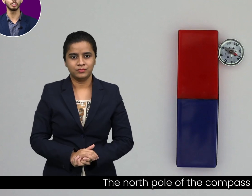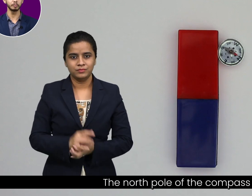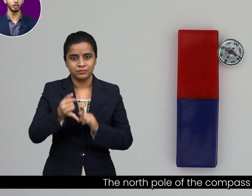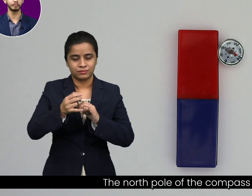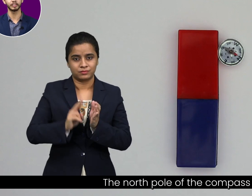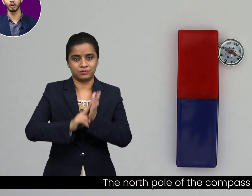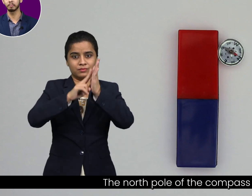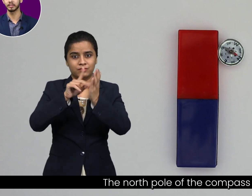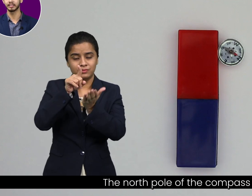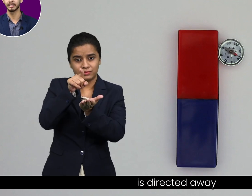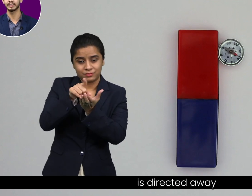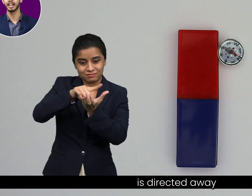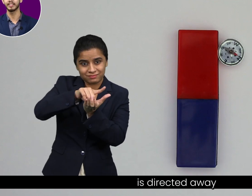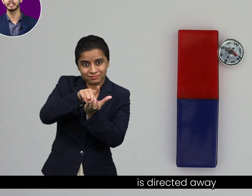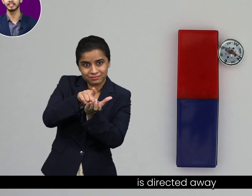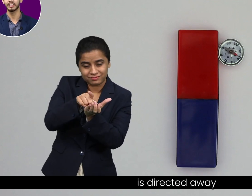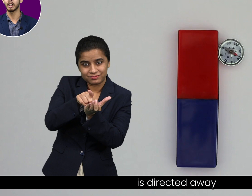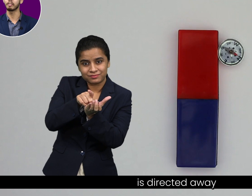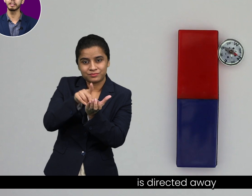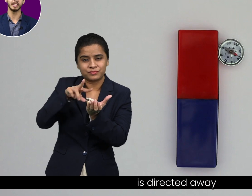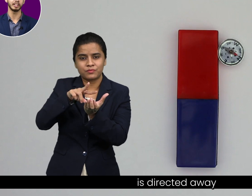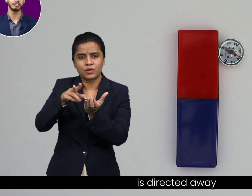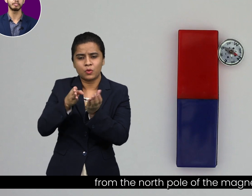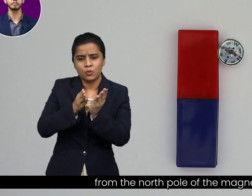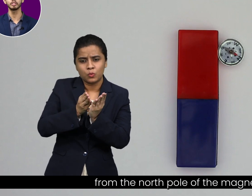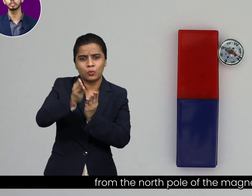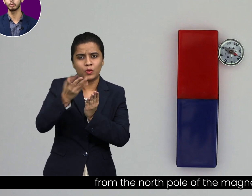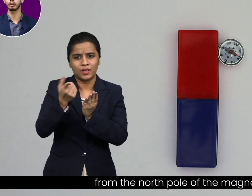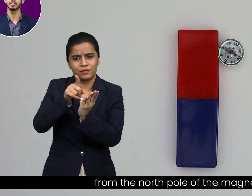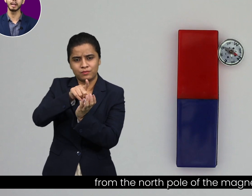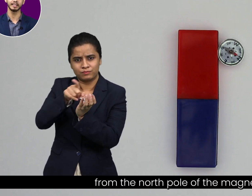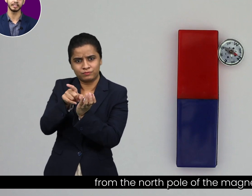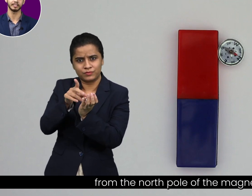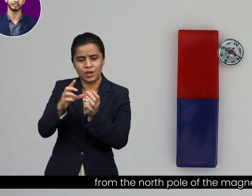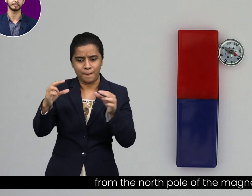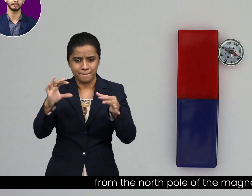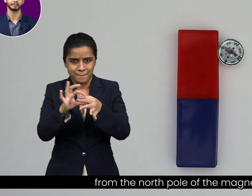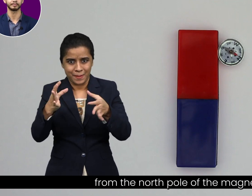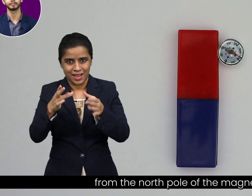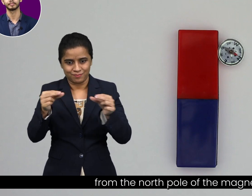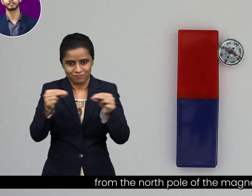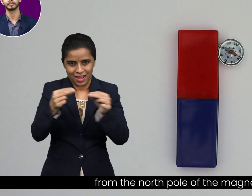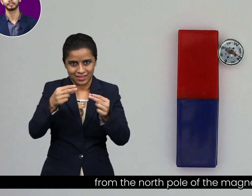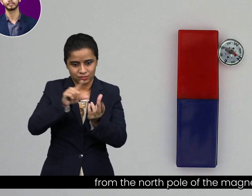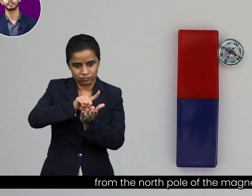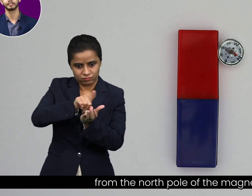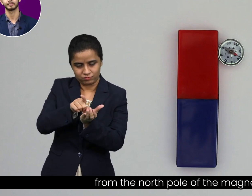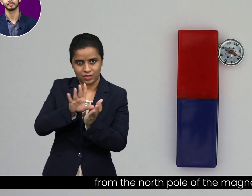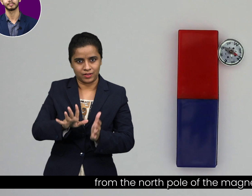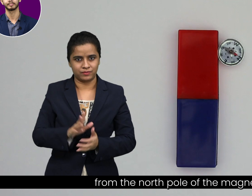The north pole of the compass is directed away from the north pole of the magnet.